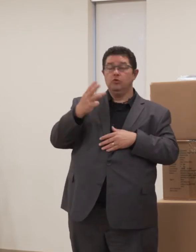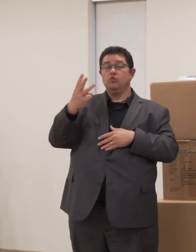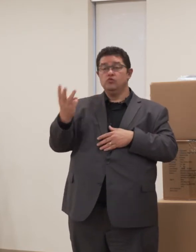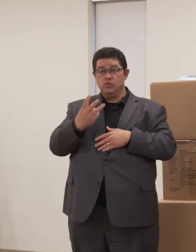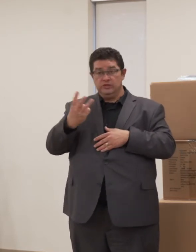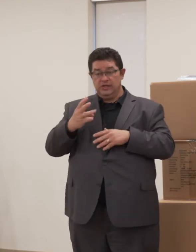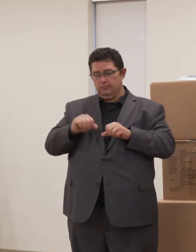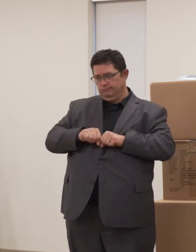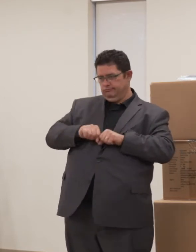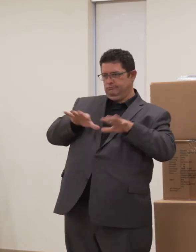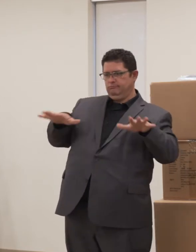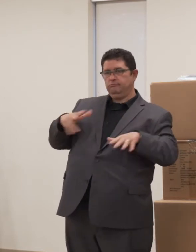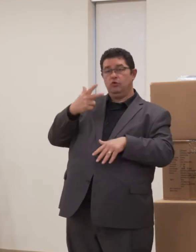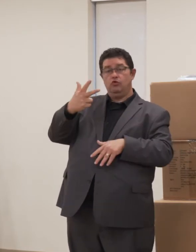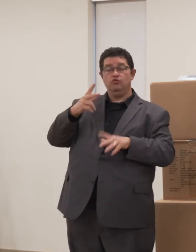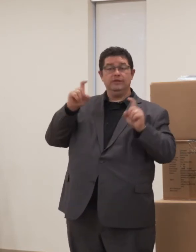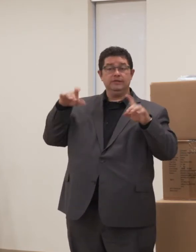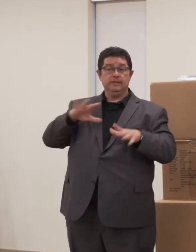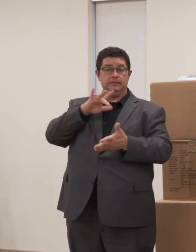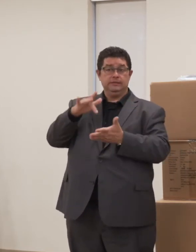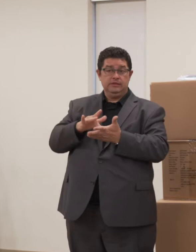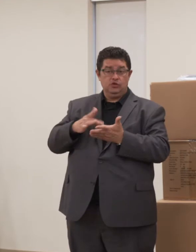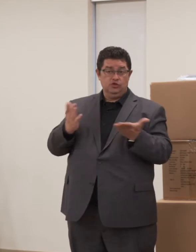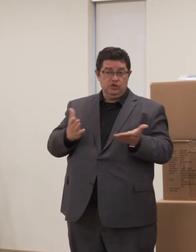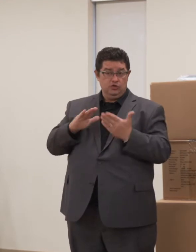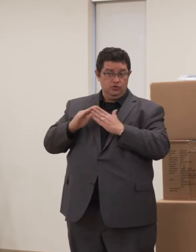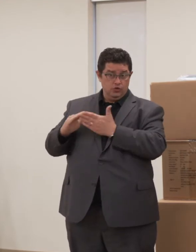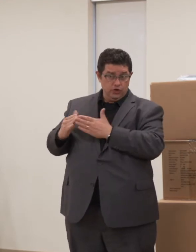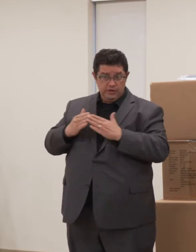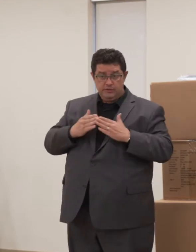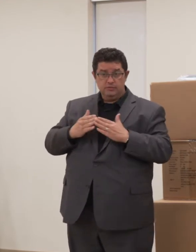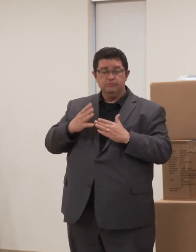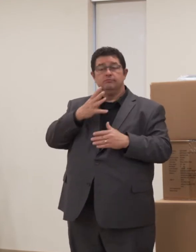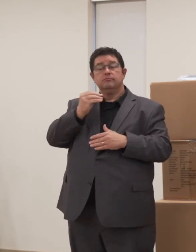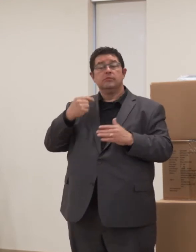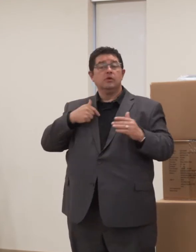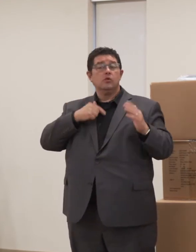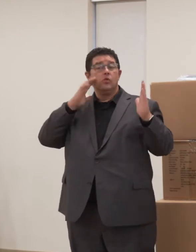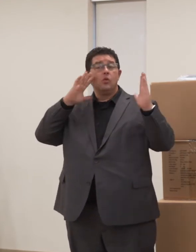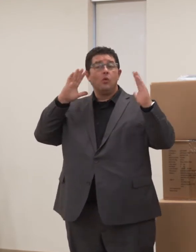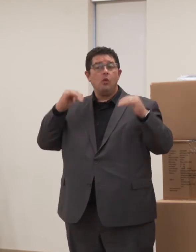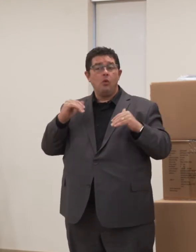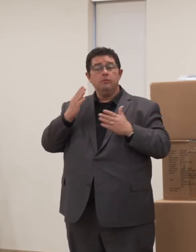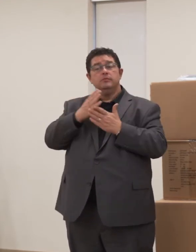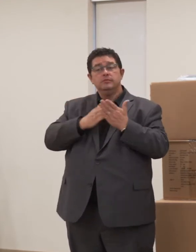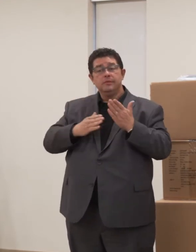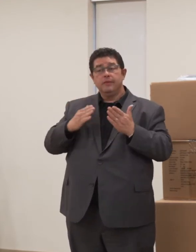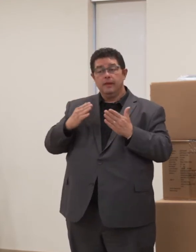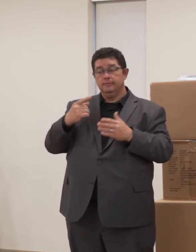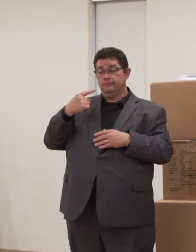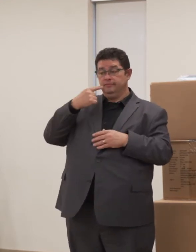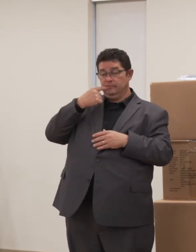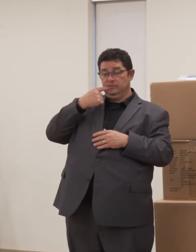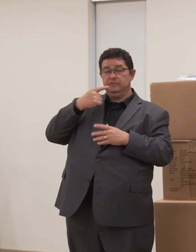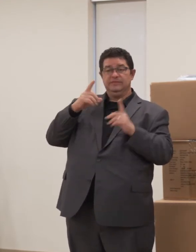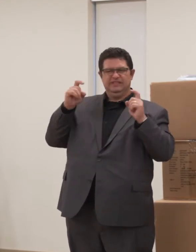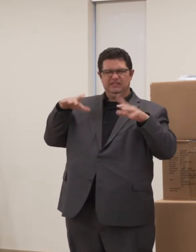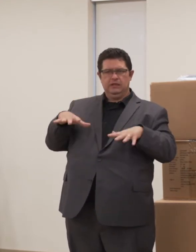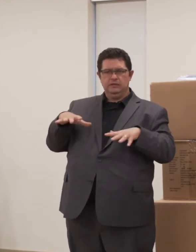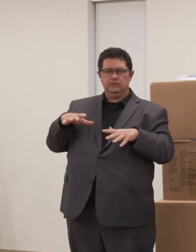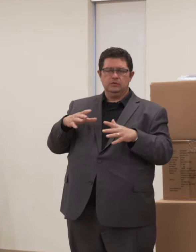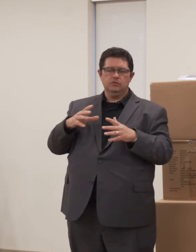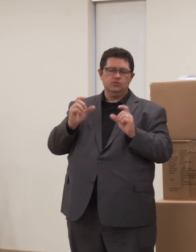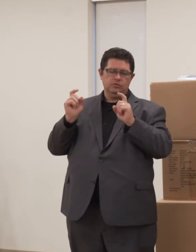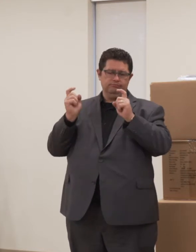testing centers in the community. We also hope to make these new saliva tests available to some of our federally qualified health center partners